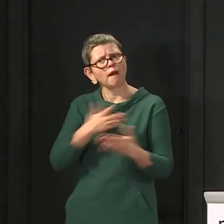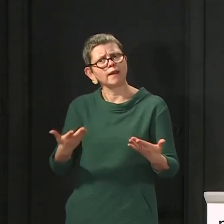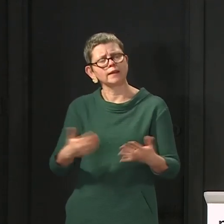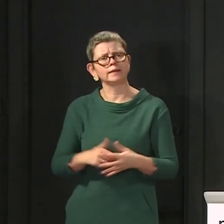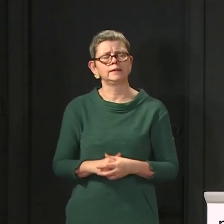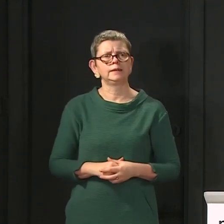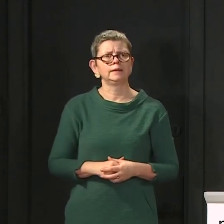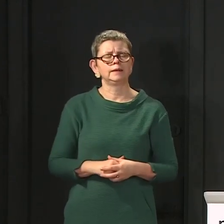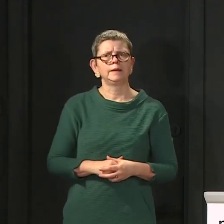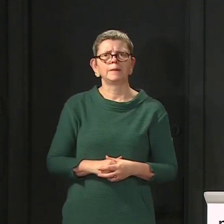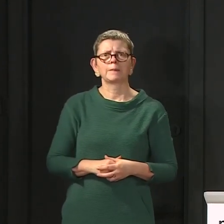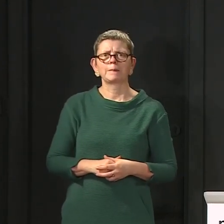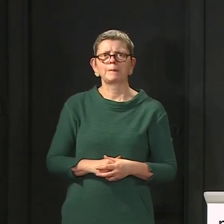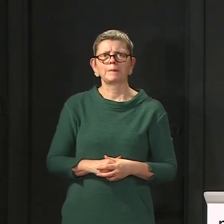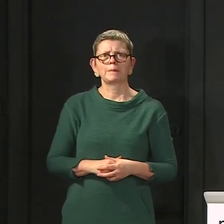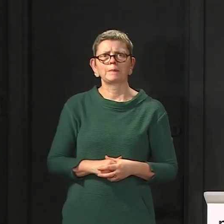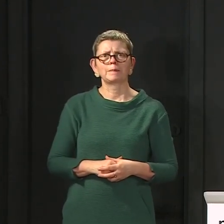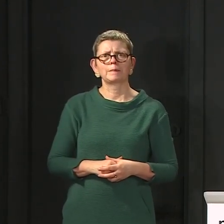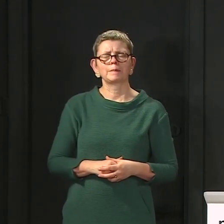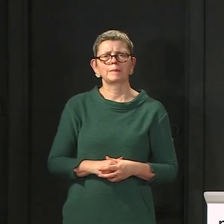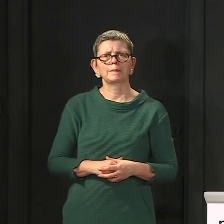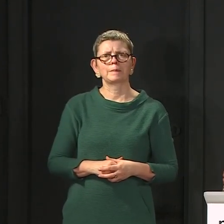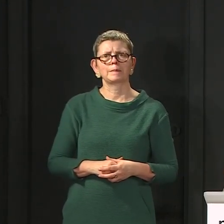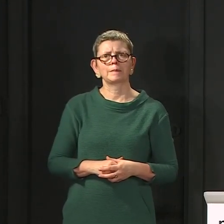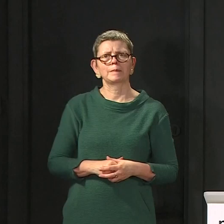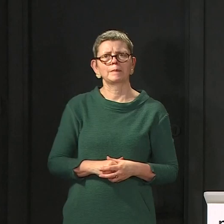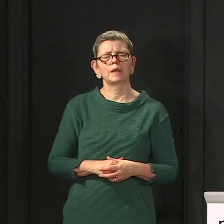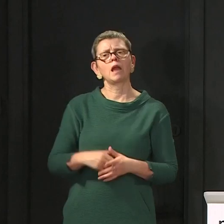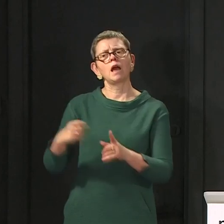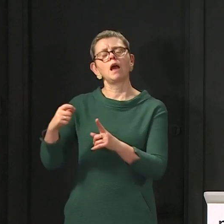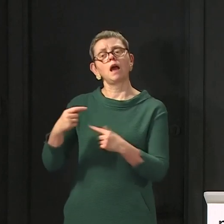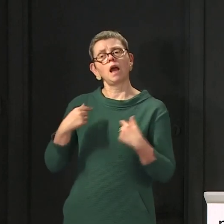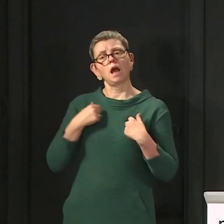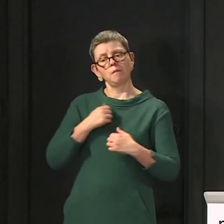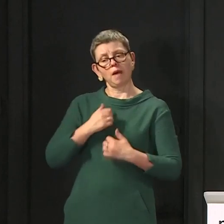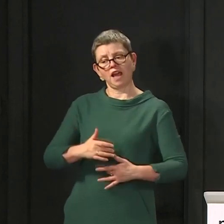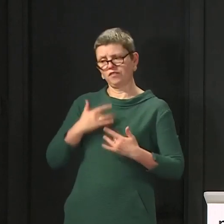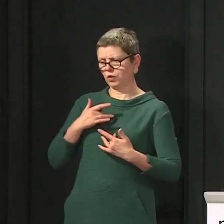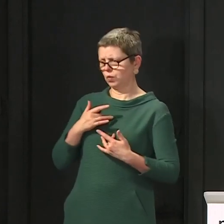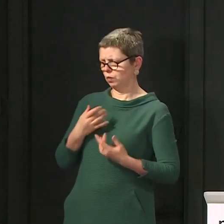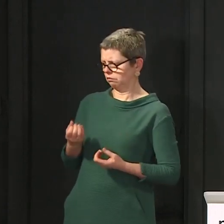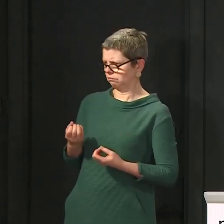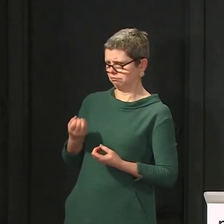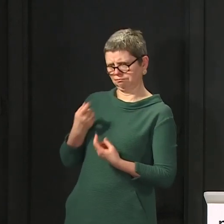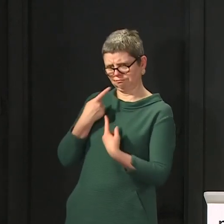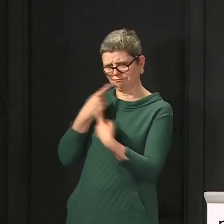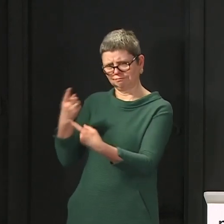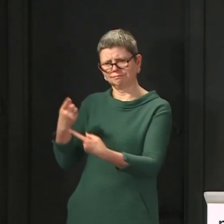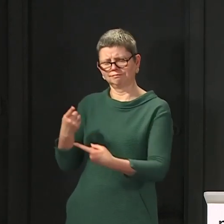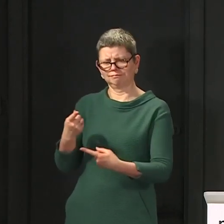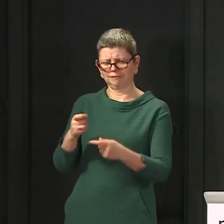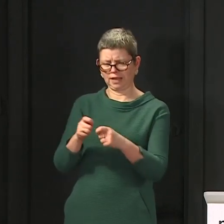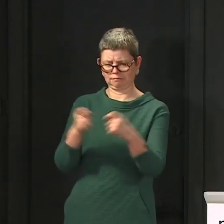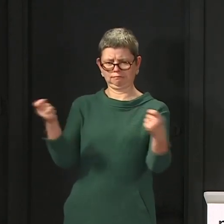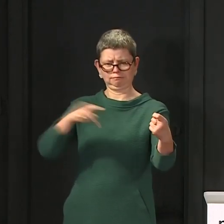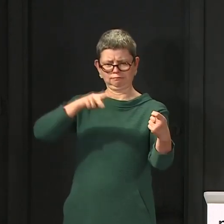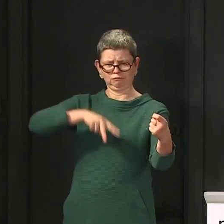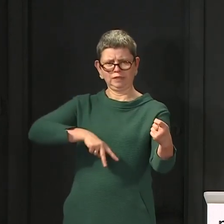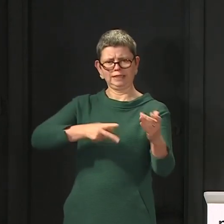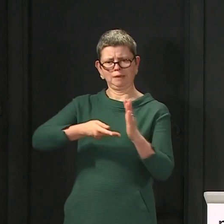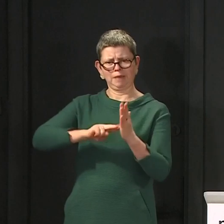Prime Minister is well aware of my view that reading of each other's plans in the newspaper for the first time